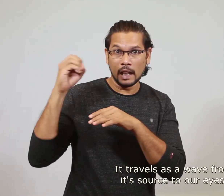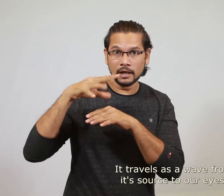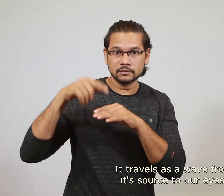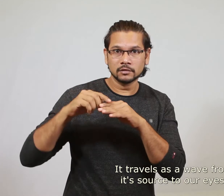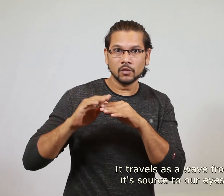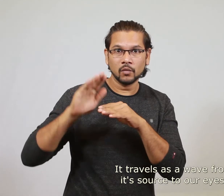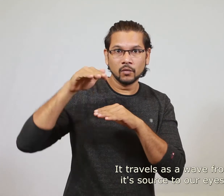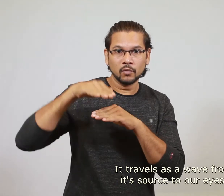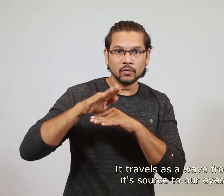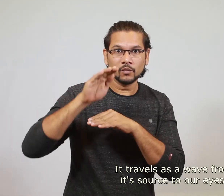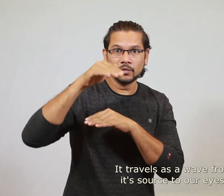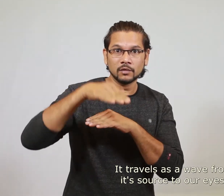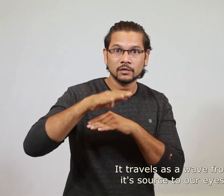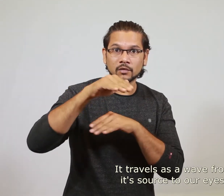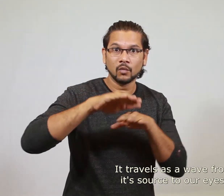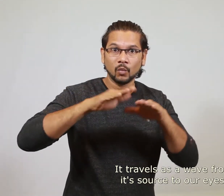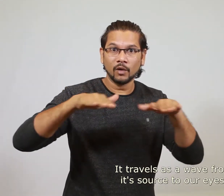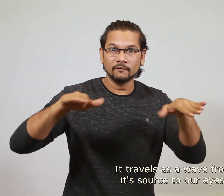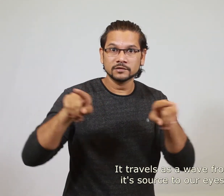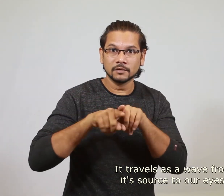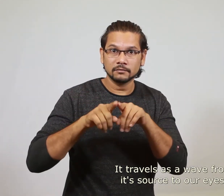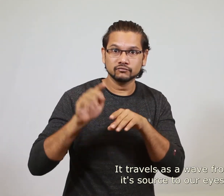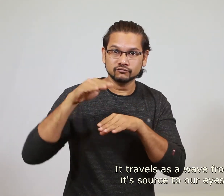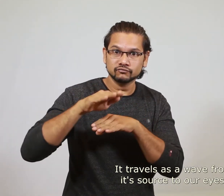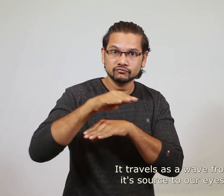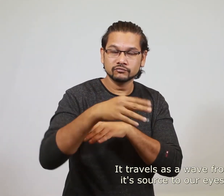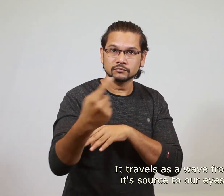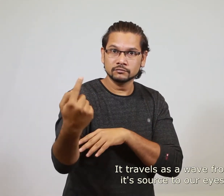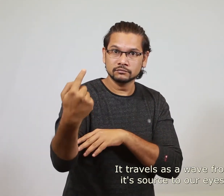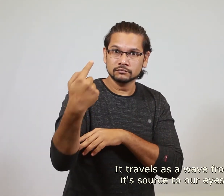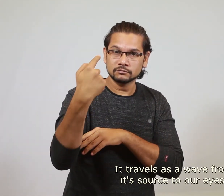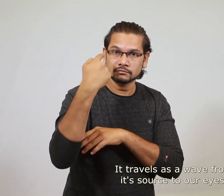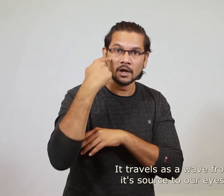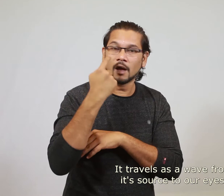It travels as a wave from its source to our eyes.